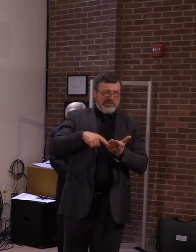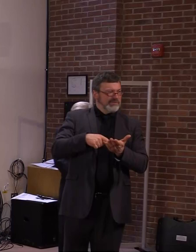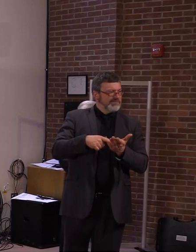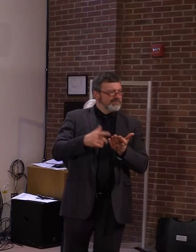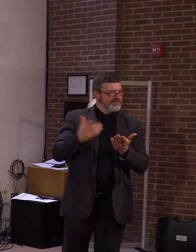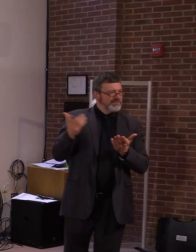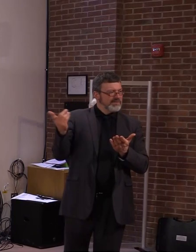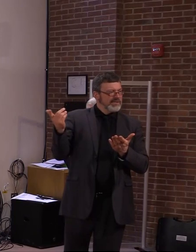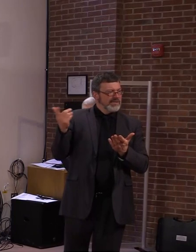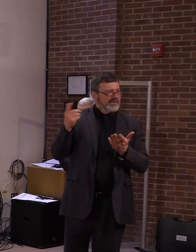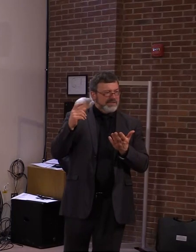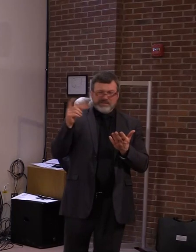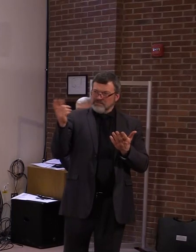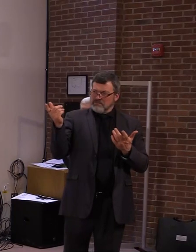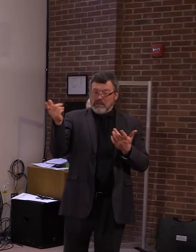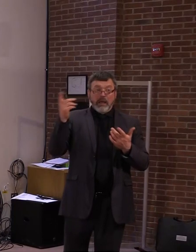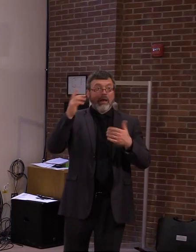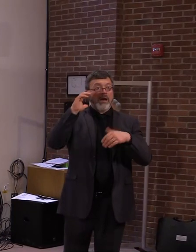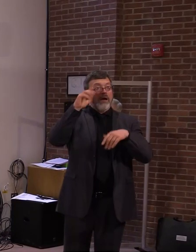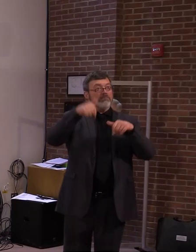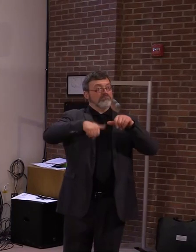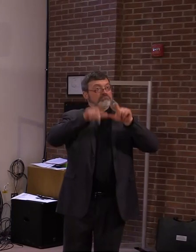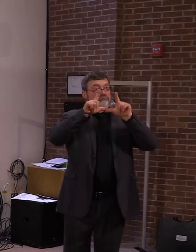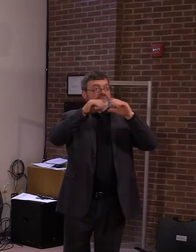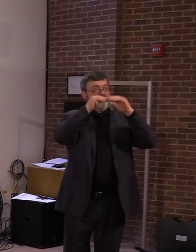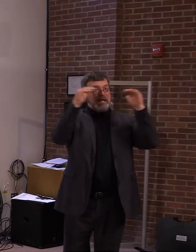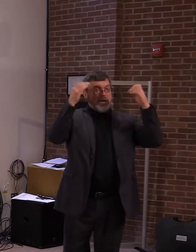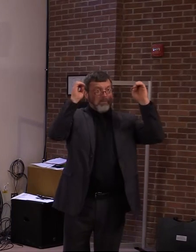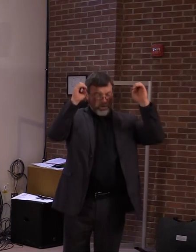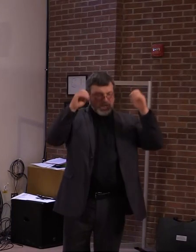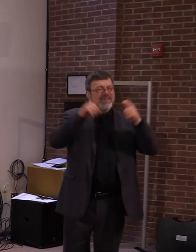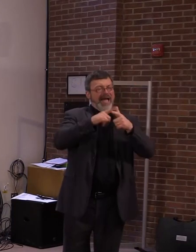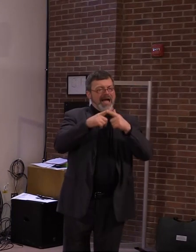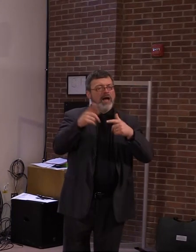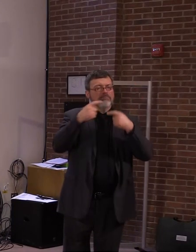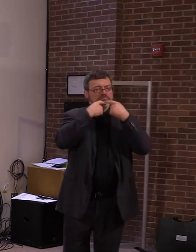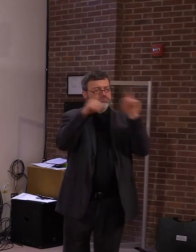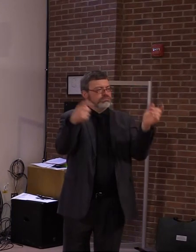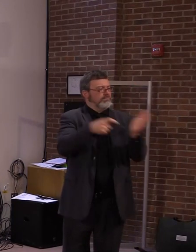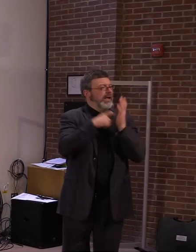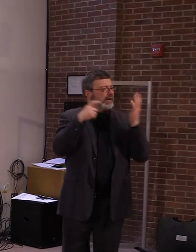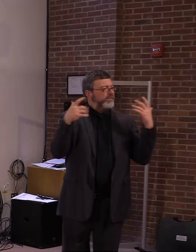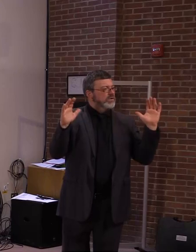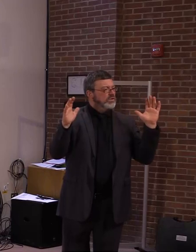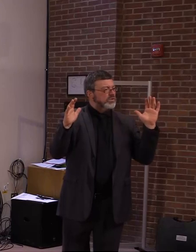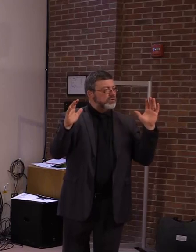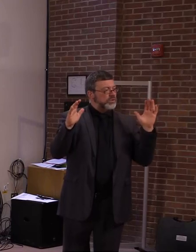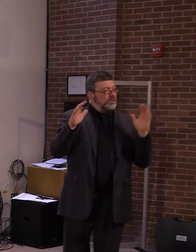mandate to maybe mandate vaccines for certain types of activities?